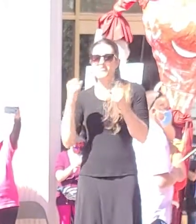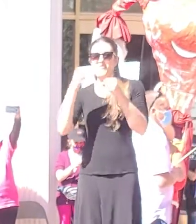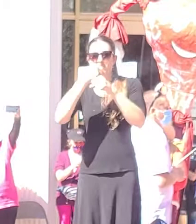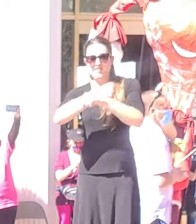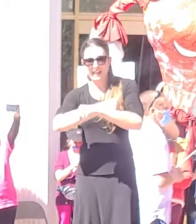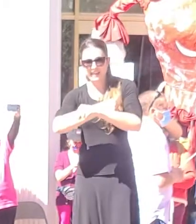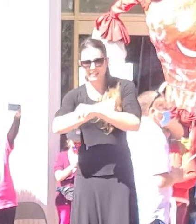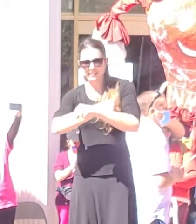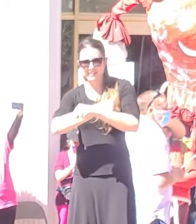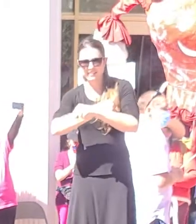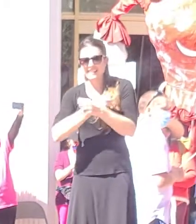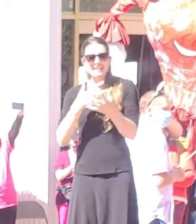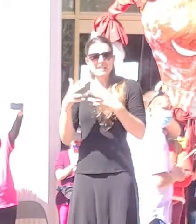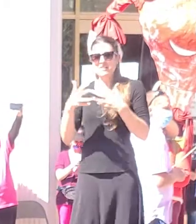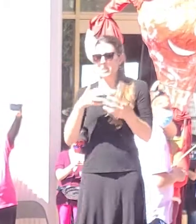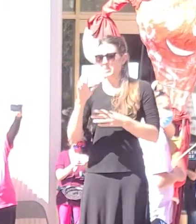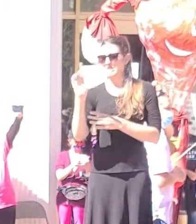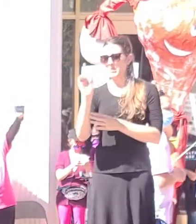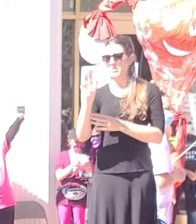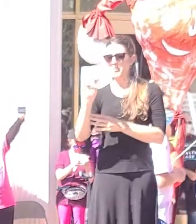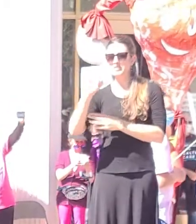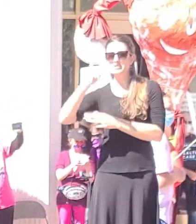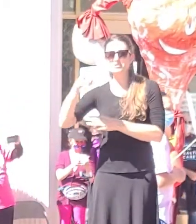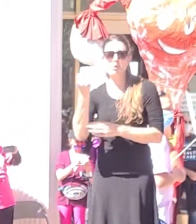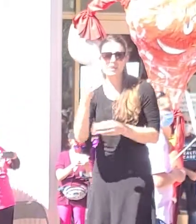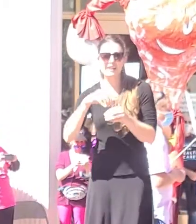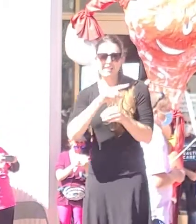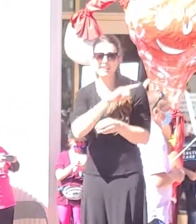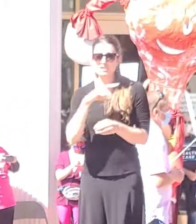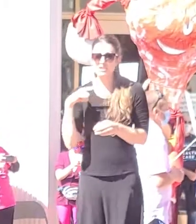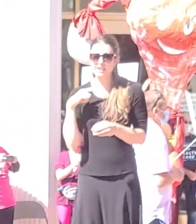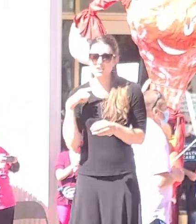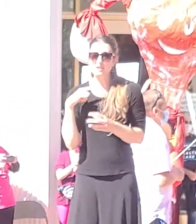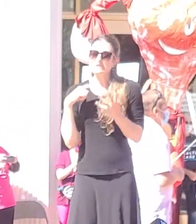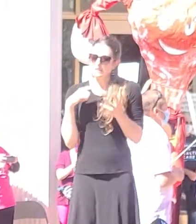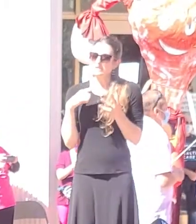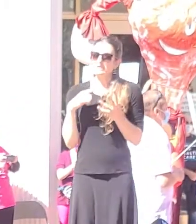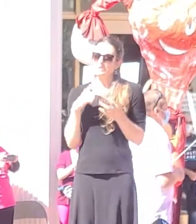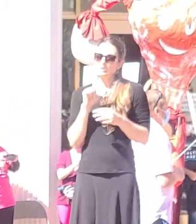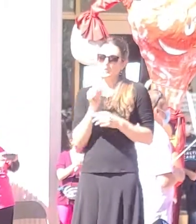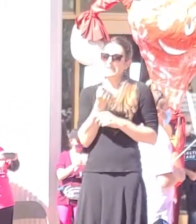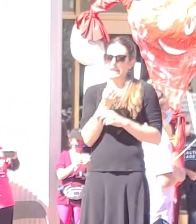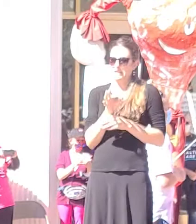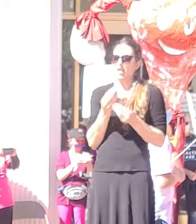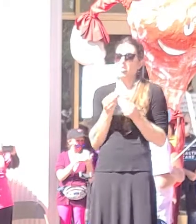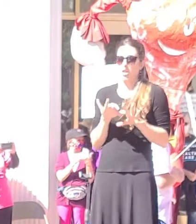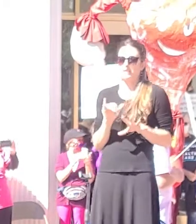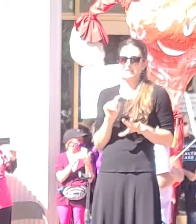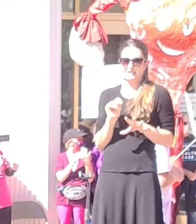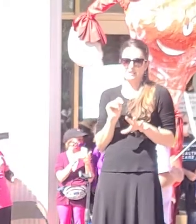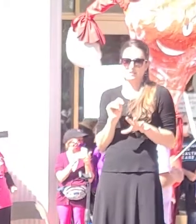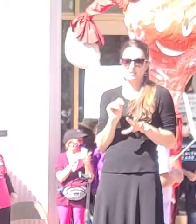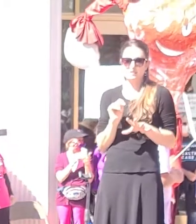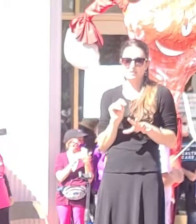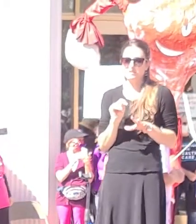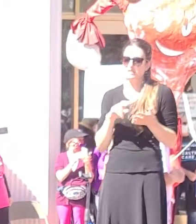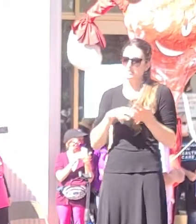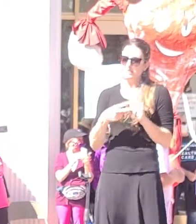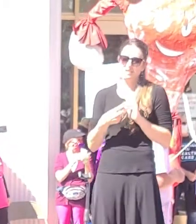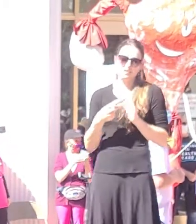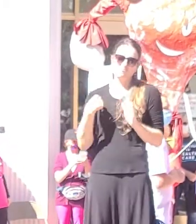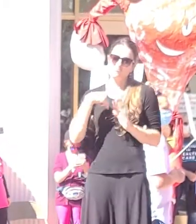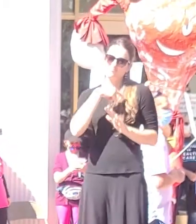majority, in a legislature. We lost it in 2019. We could not repeal